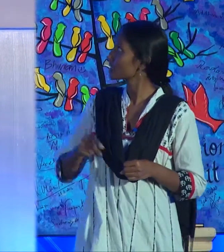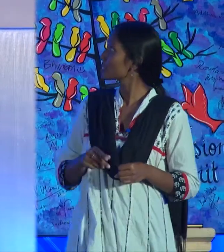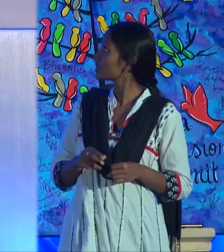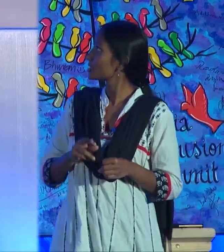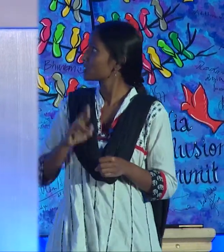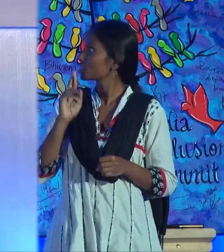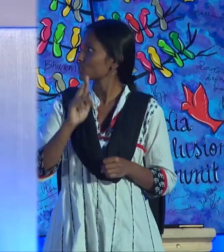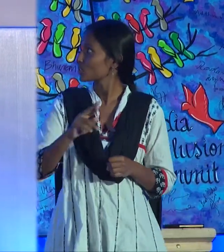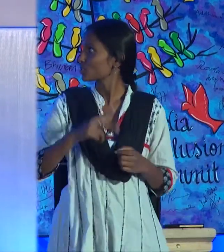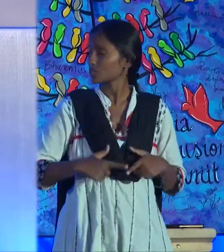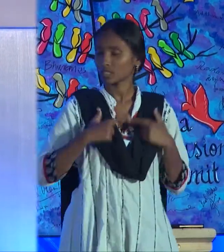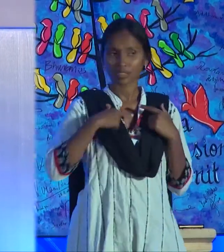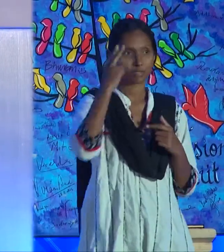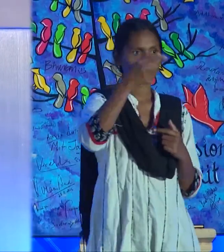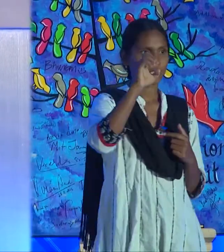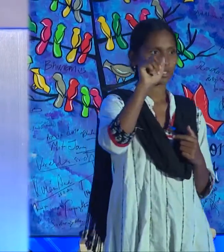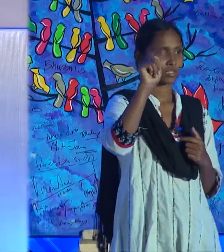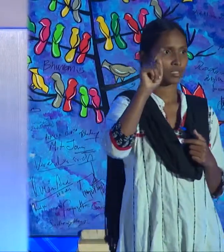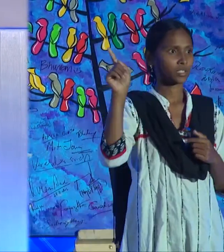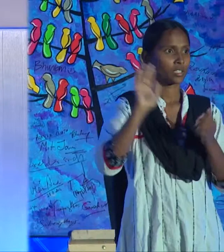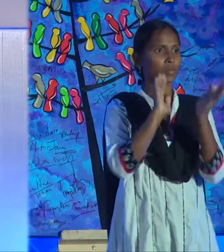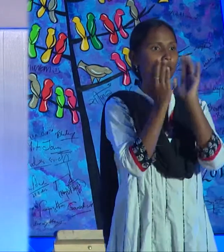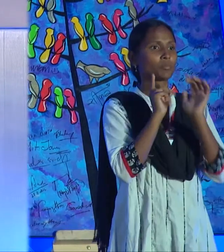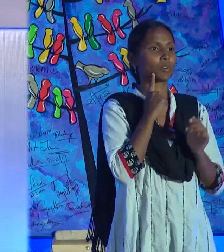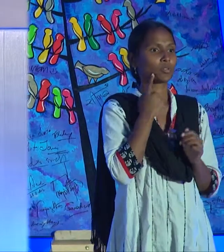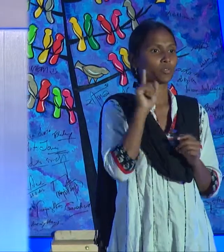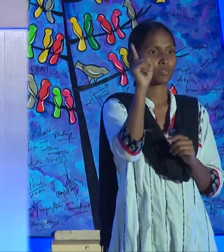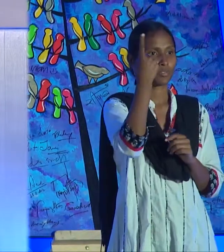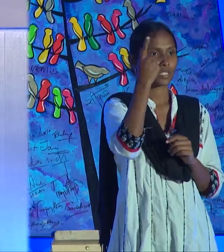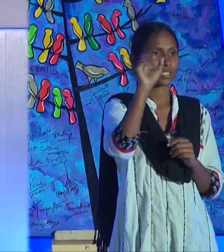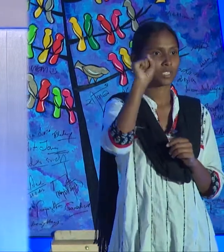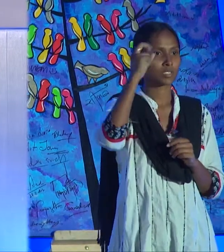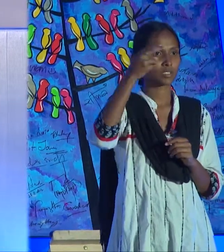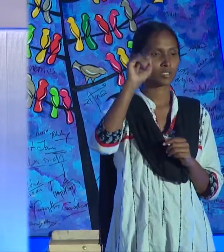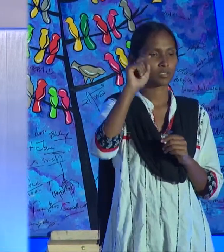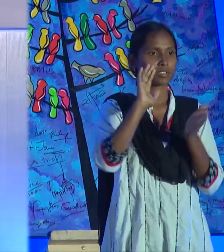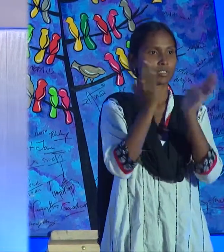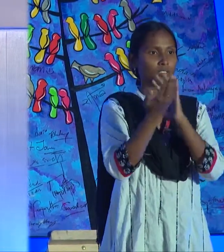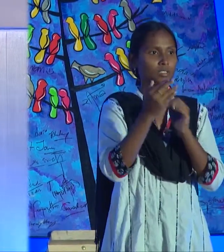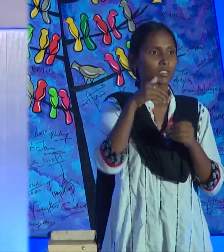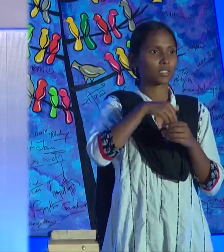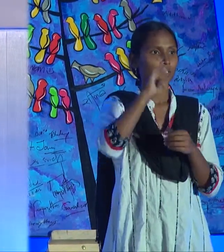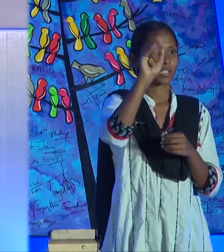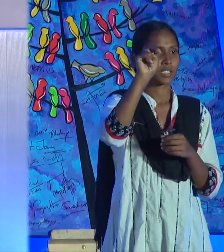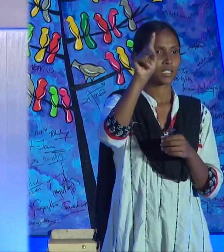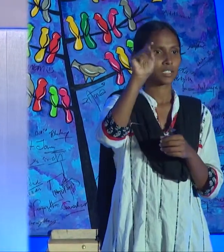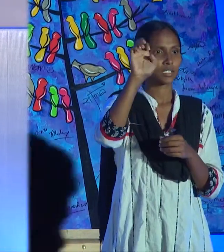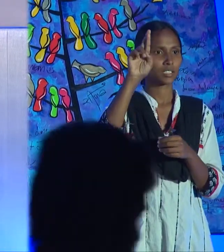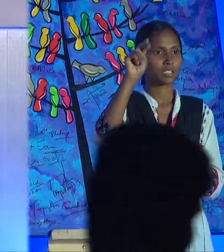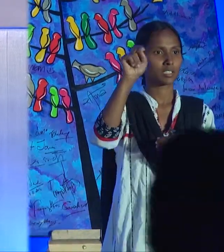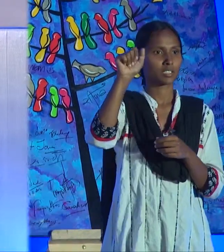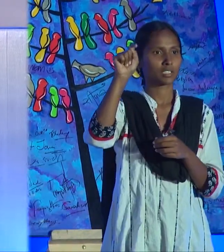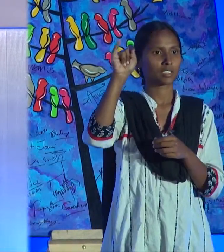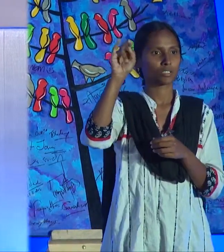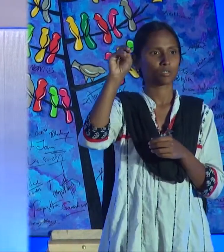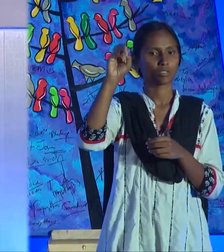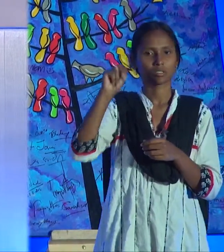who went ahead and performed their first show for a packed audience of international stature in